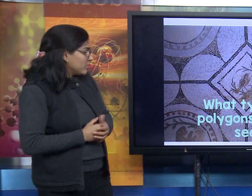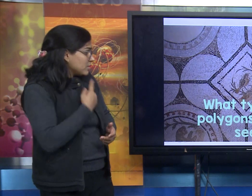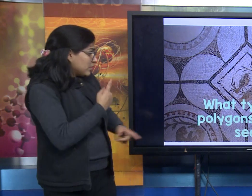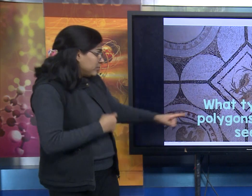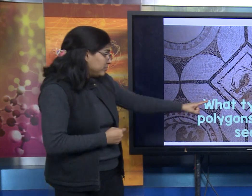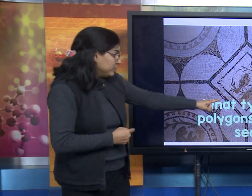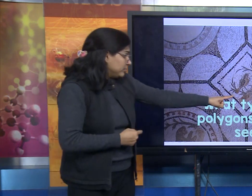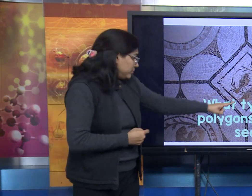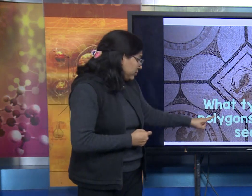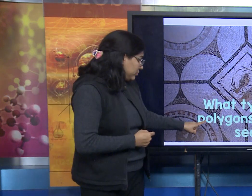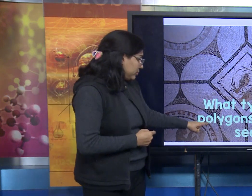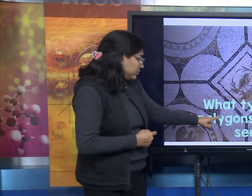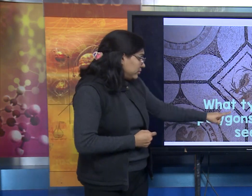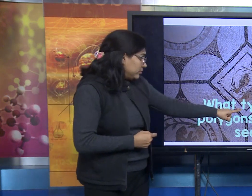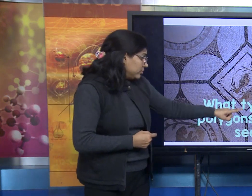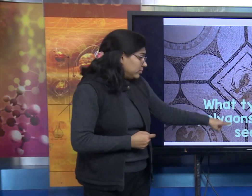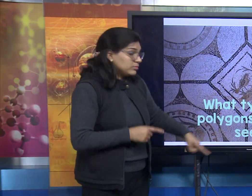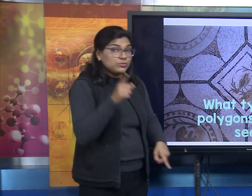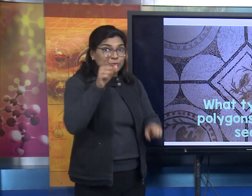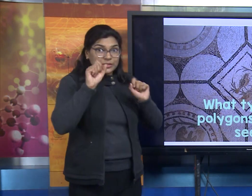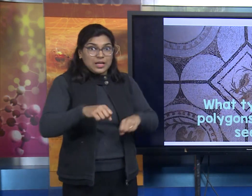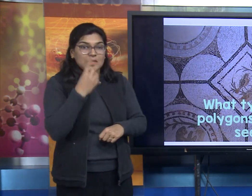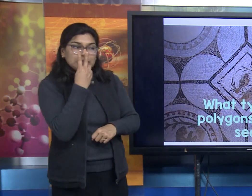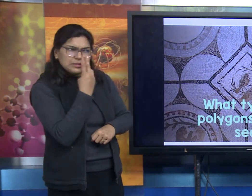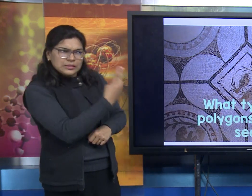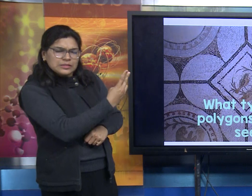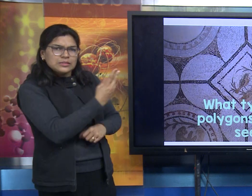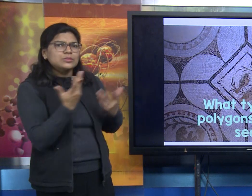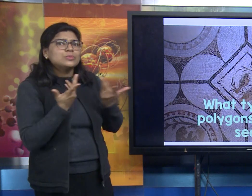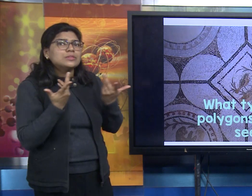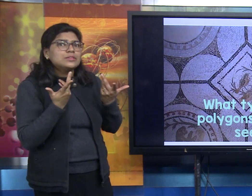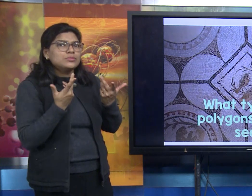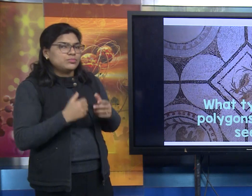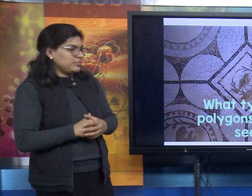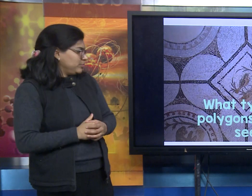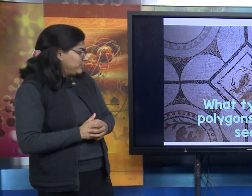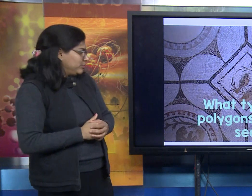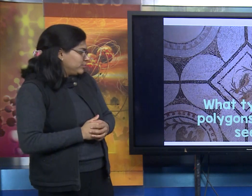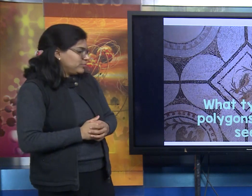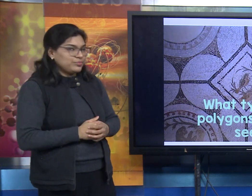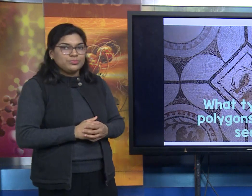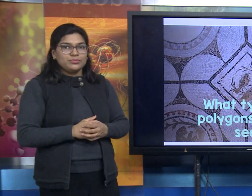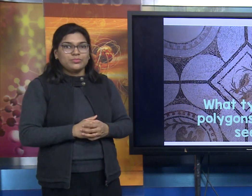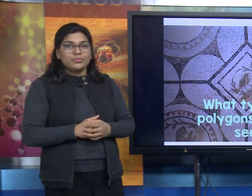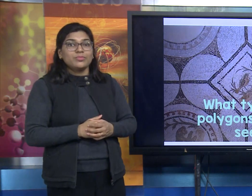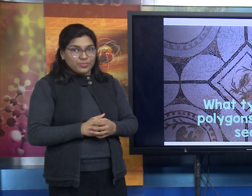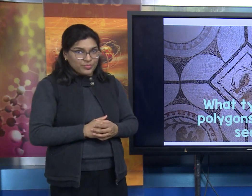polygon. See, this says, what type of polygon do you